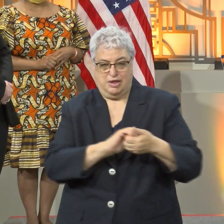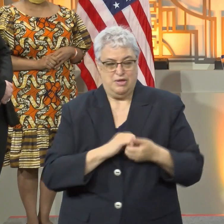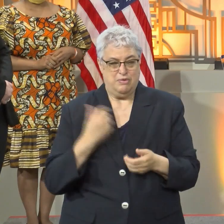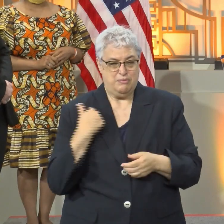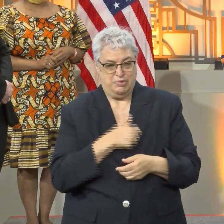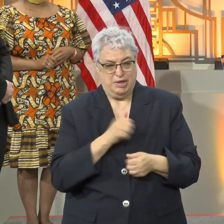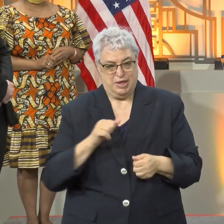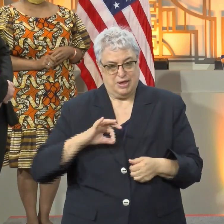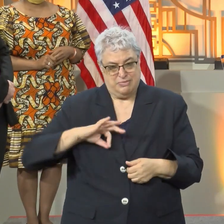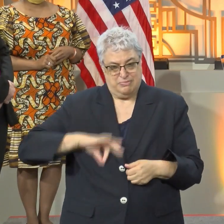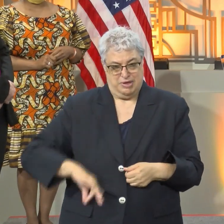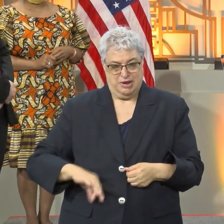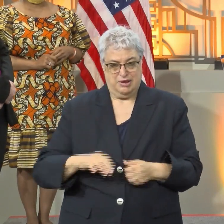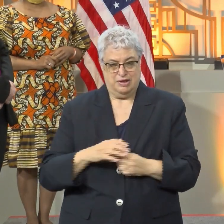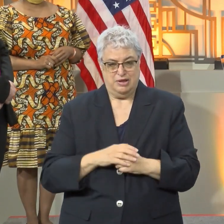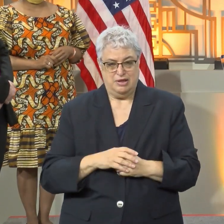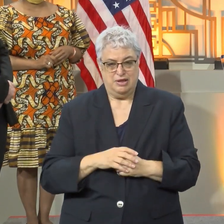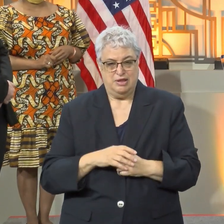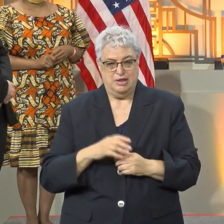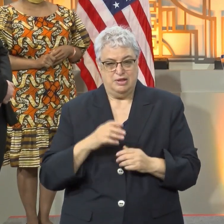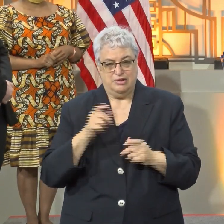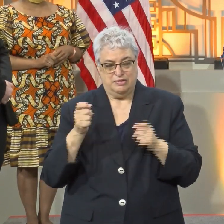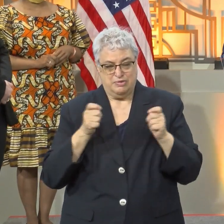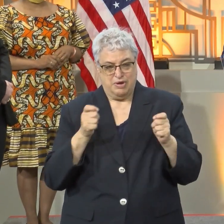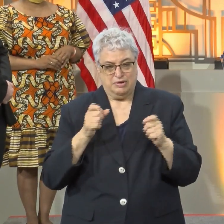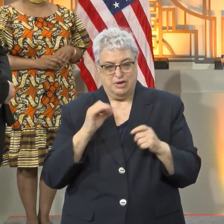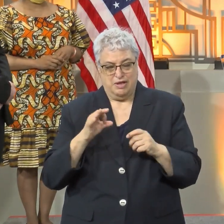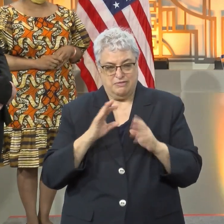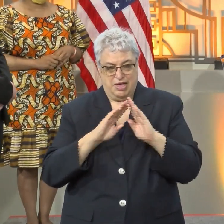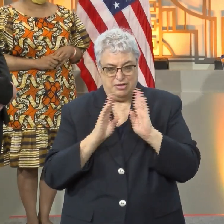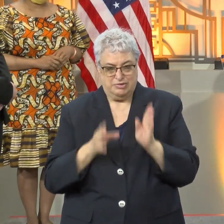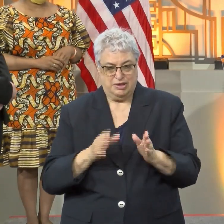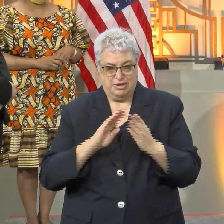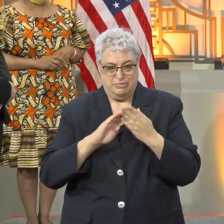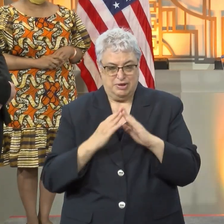Let me bring up now Tom McCaslin, the Director of Housing and Community Development. Tom.